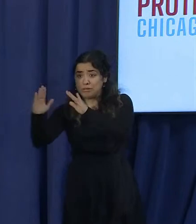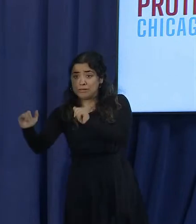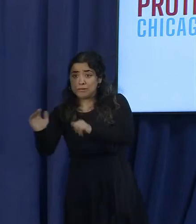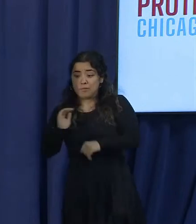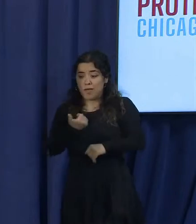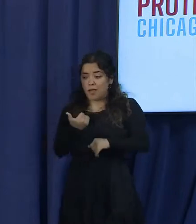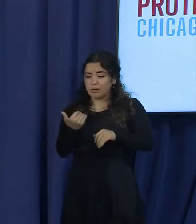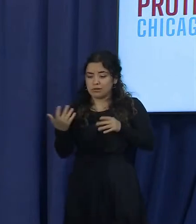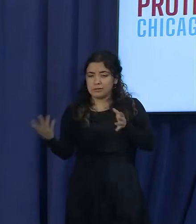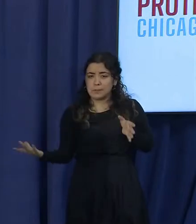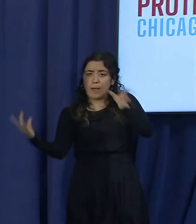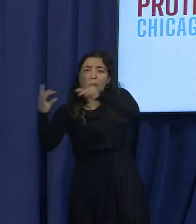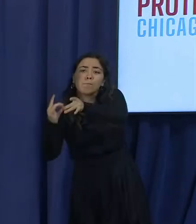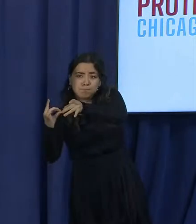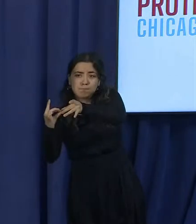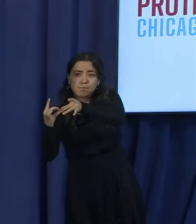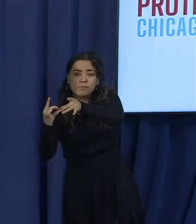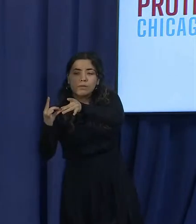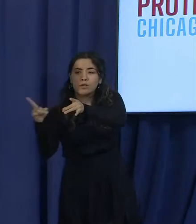take